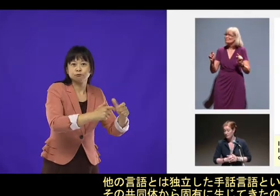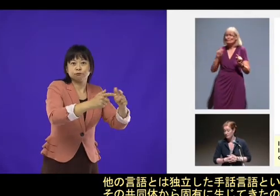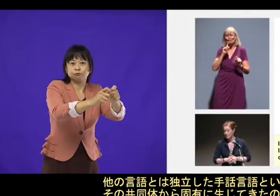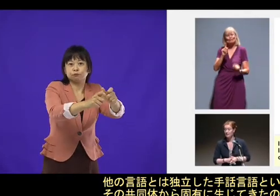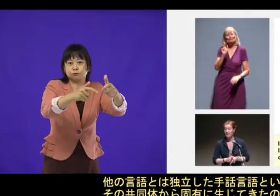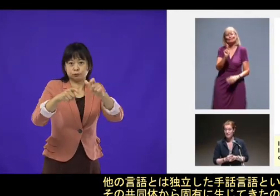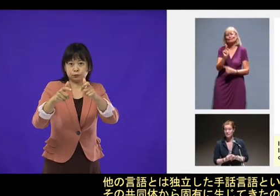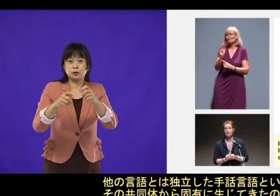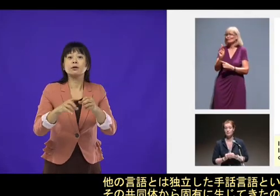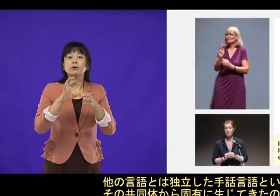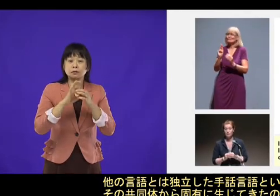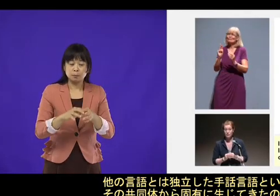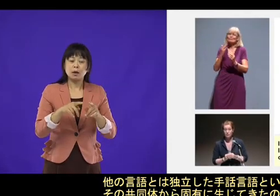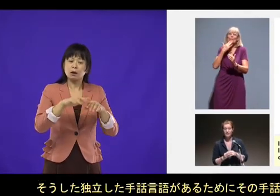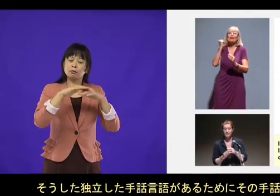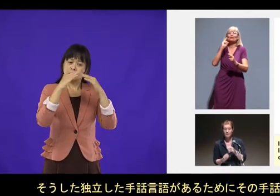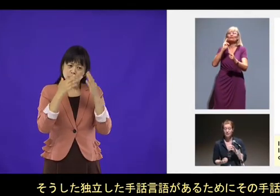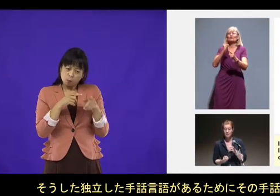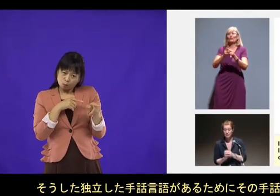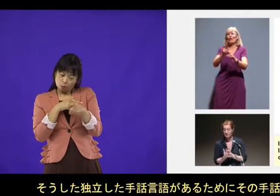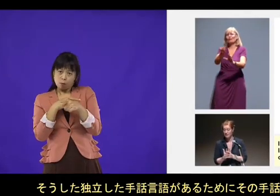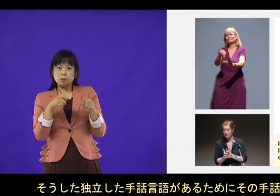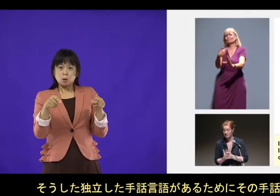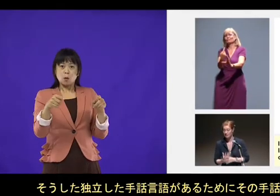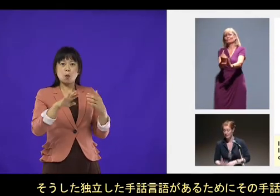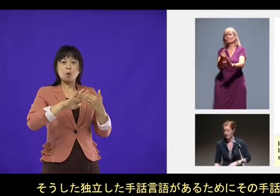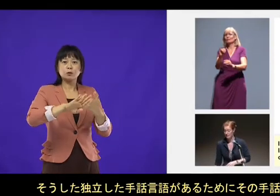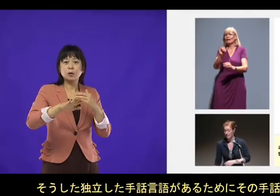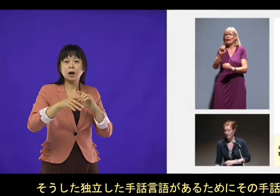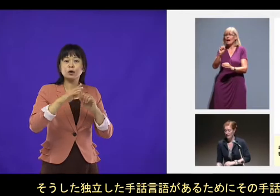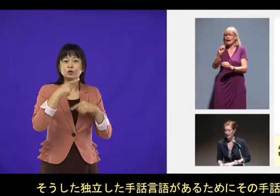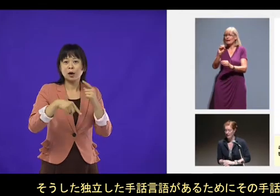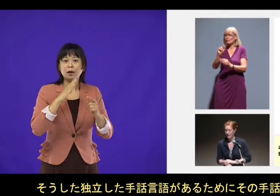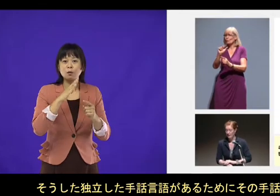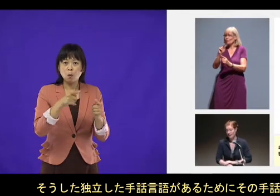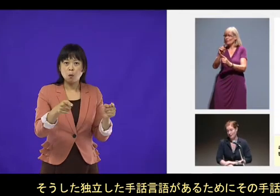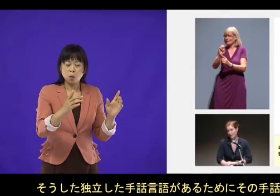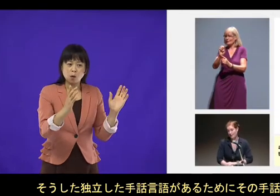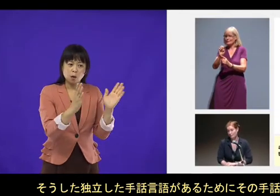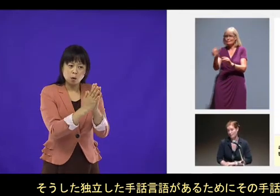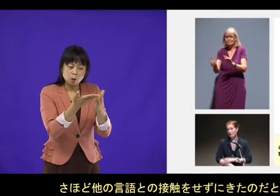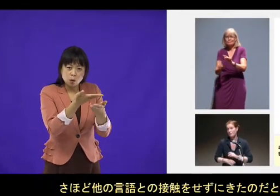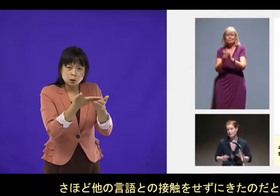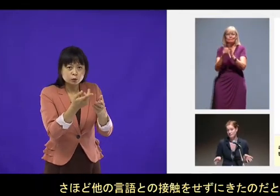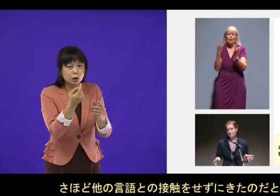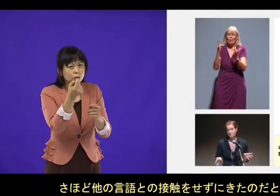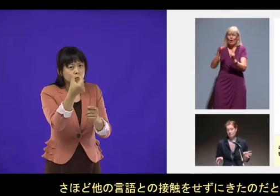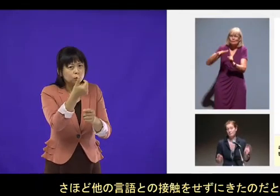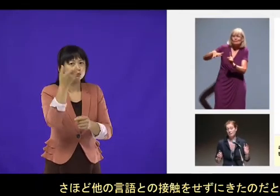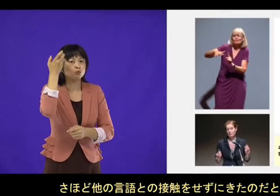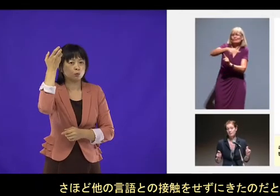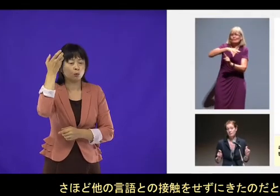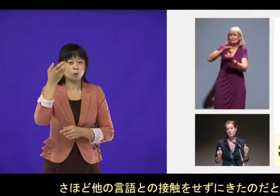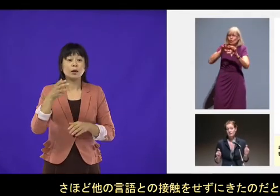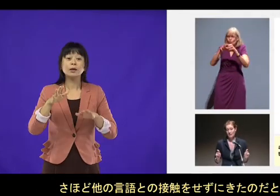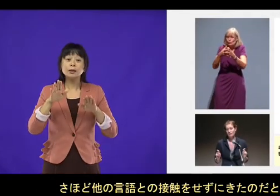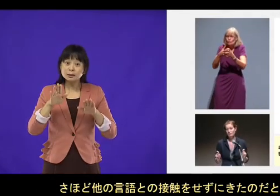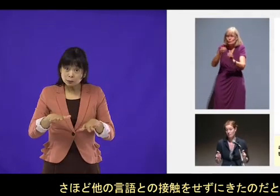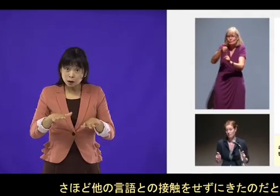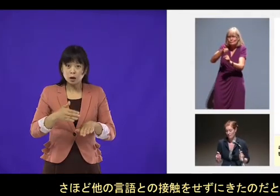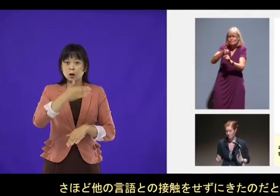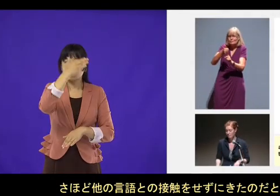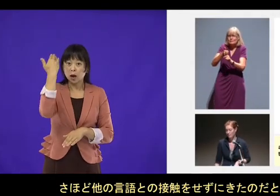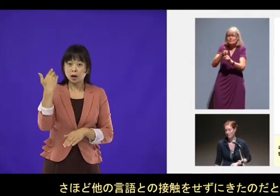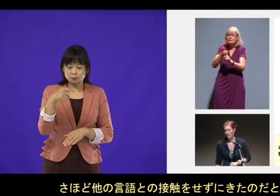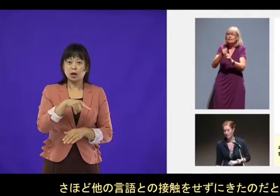language isolate that has emerged within this community indigenously and has had limited, well, contact